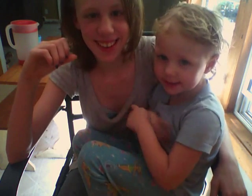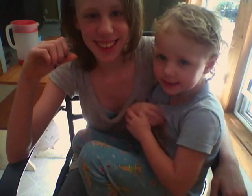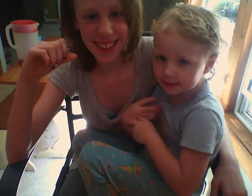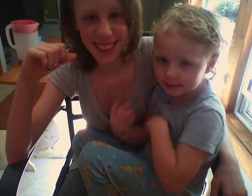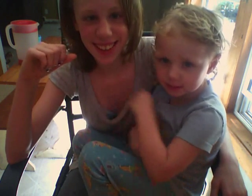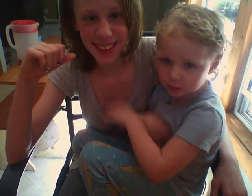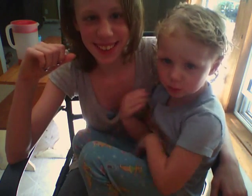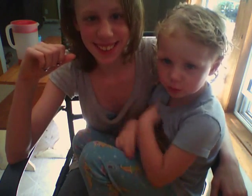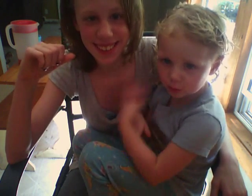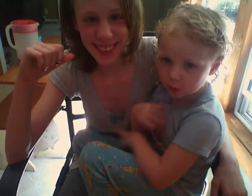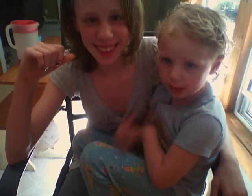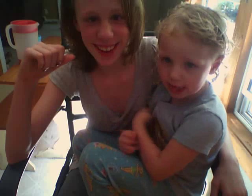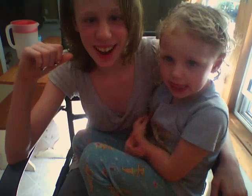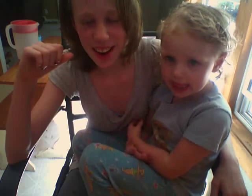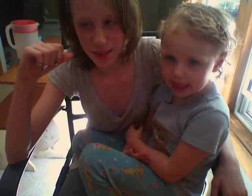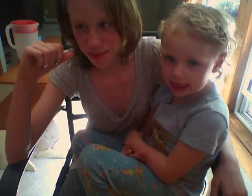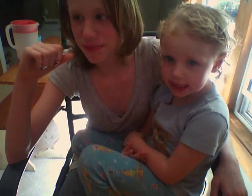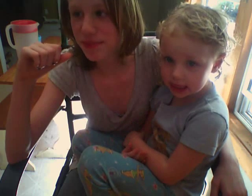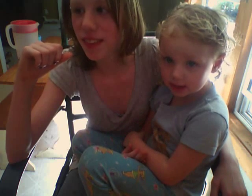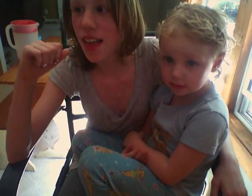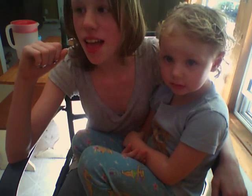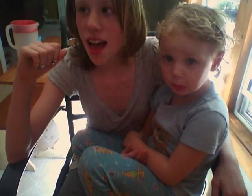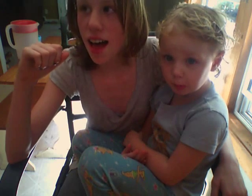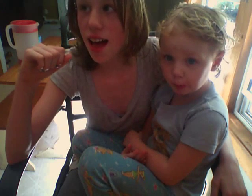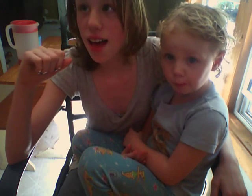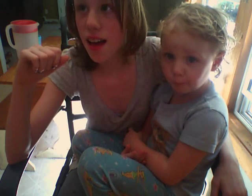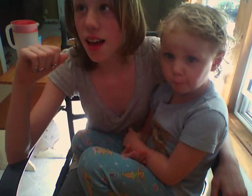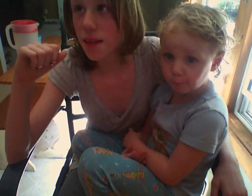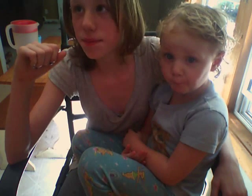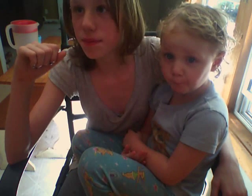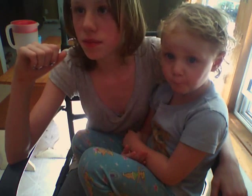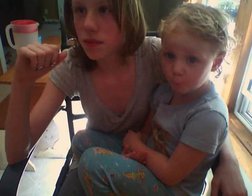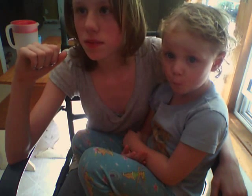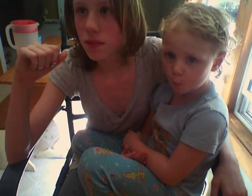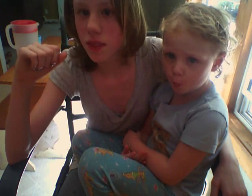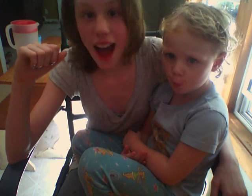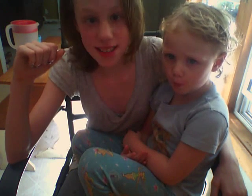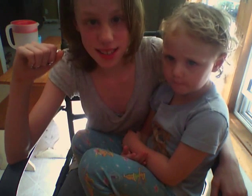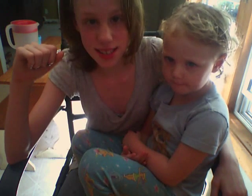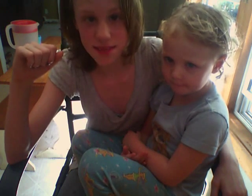Bicycle Um Auntie